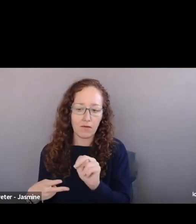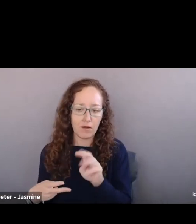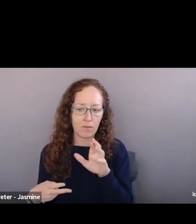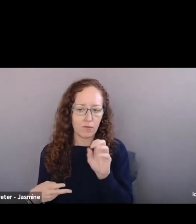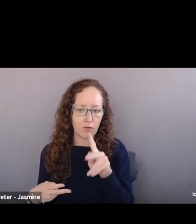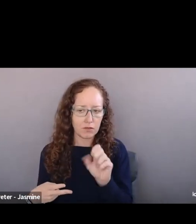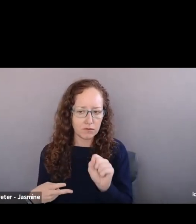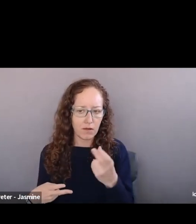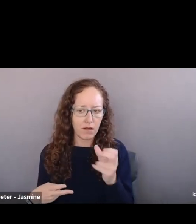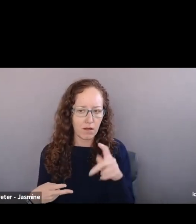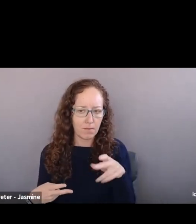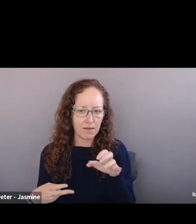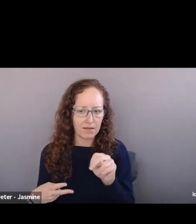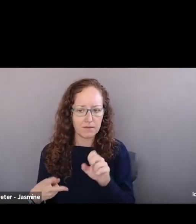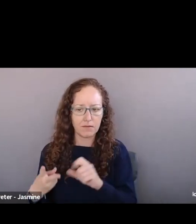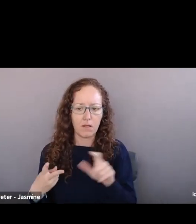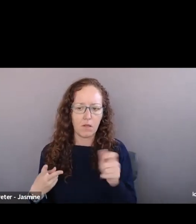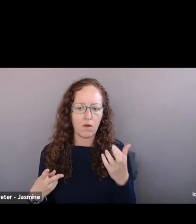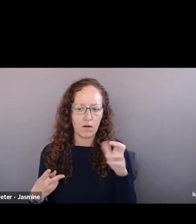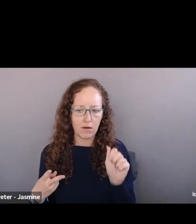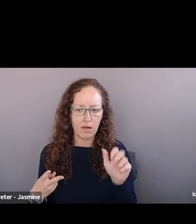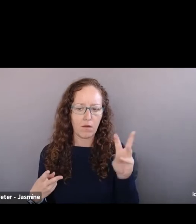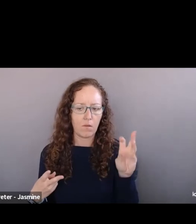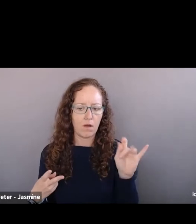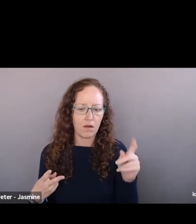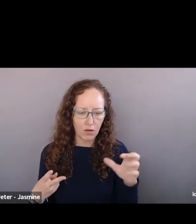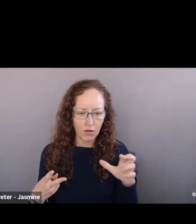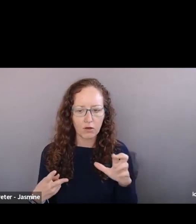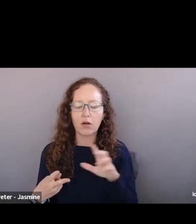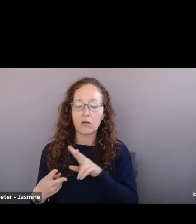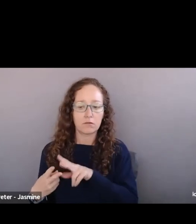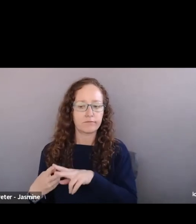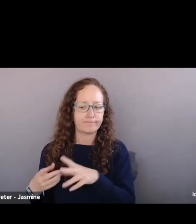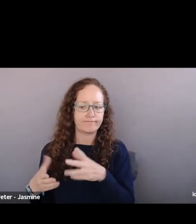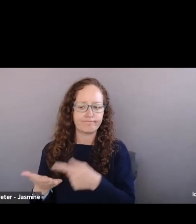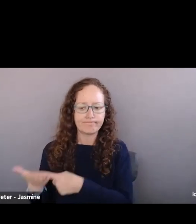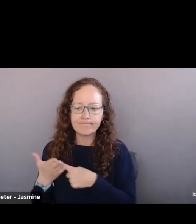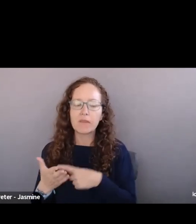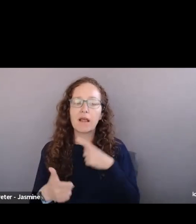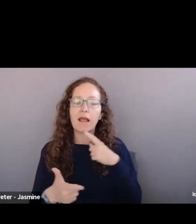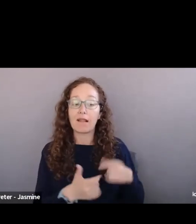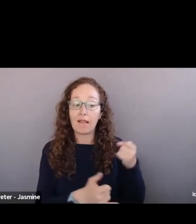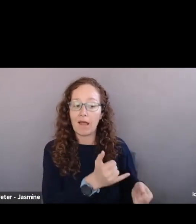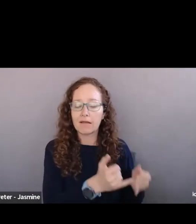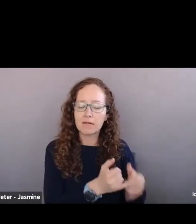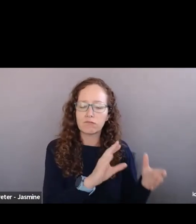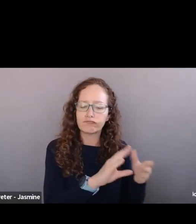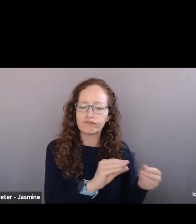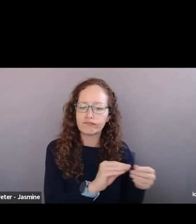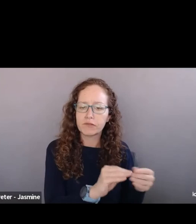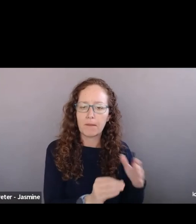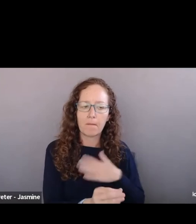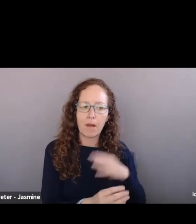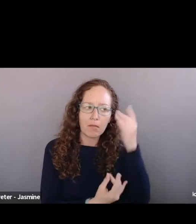And then I end with some thoughts on the future. Yes, I was born to a time of fire,